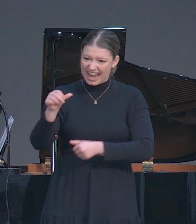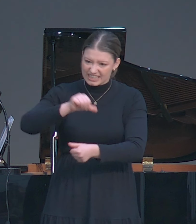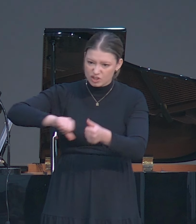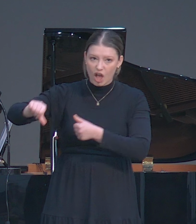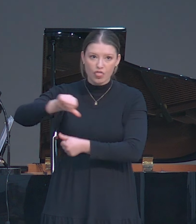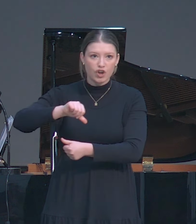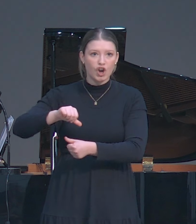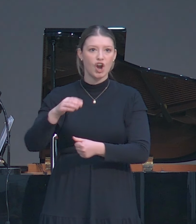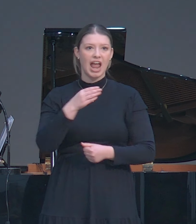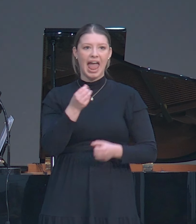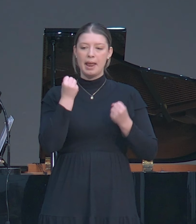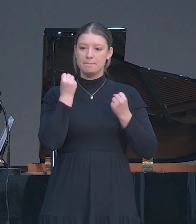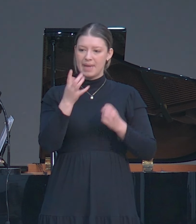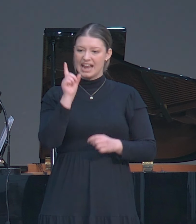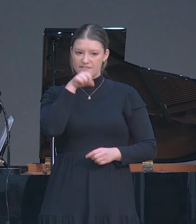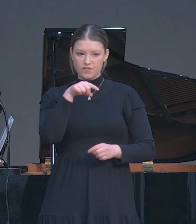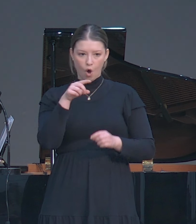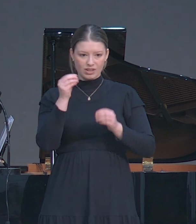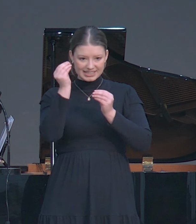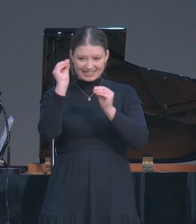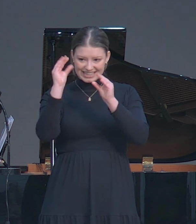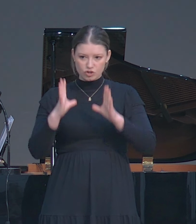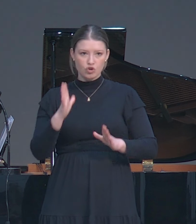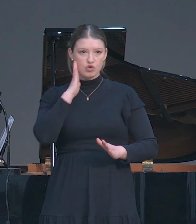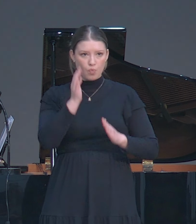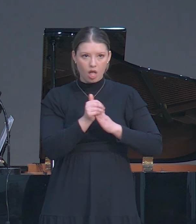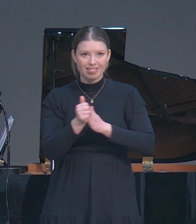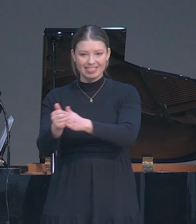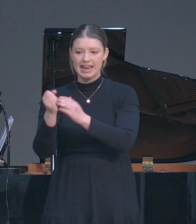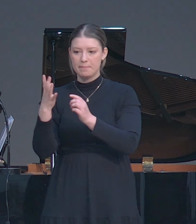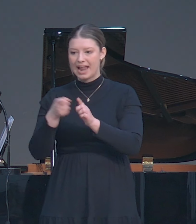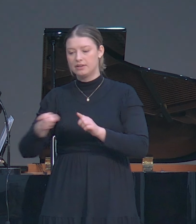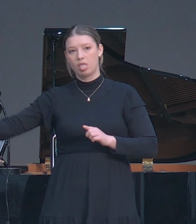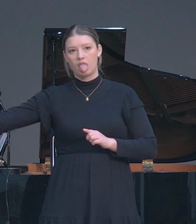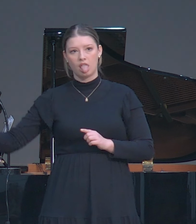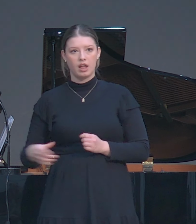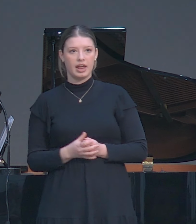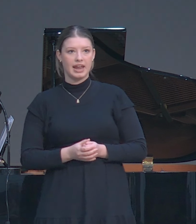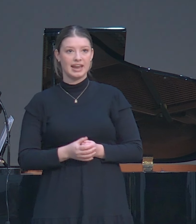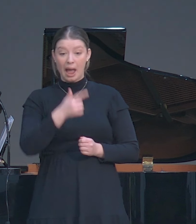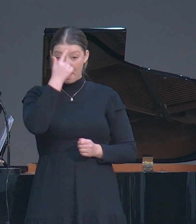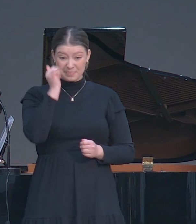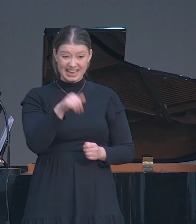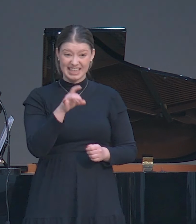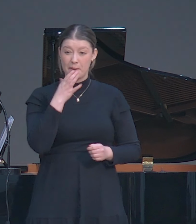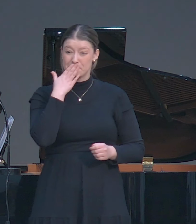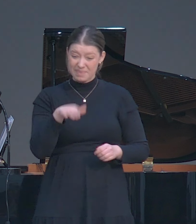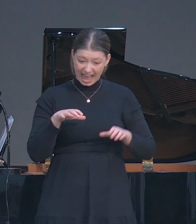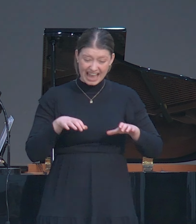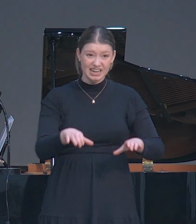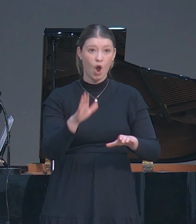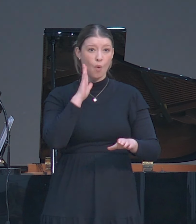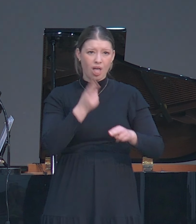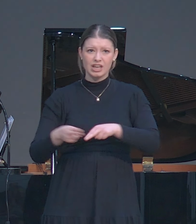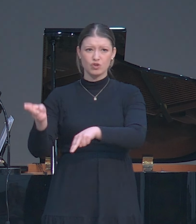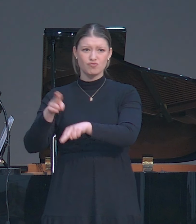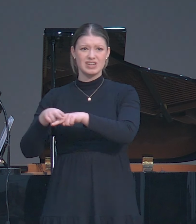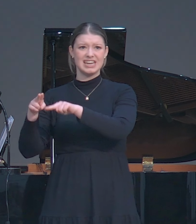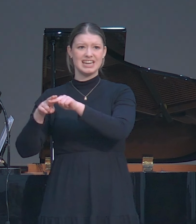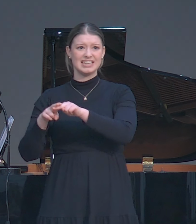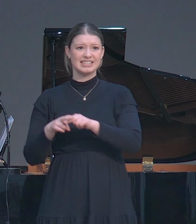prophets will arise and lead many astray. And because lawlessness will be increased, the love of many will grow